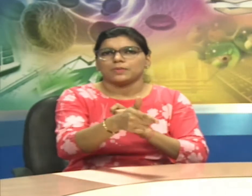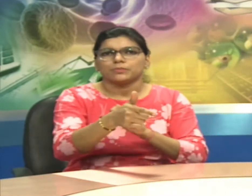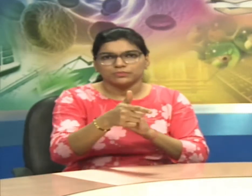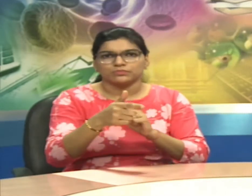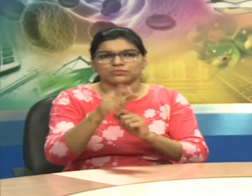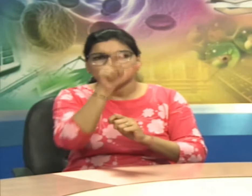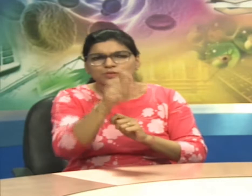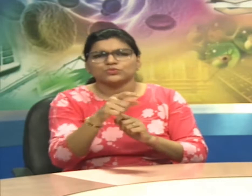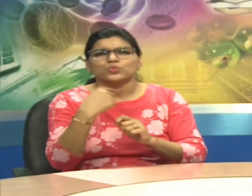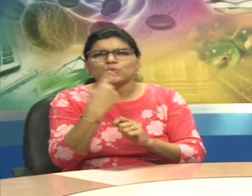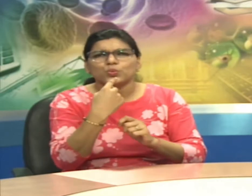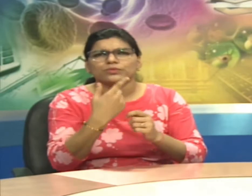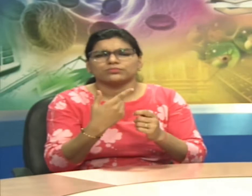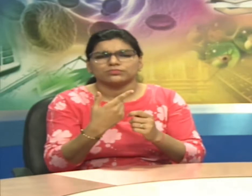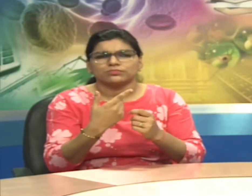Next word is payment.